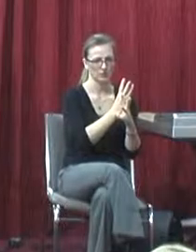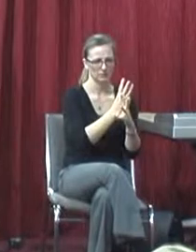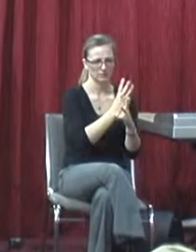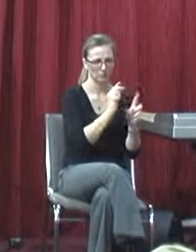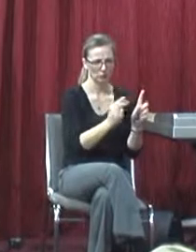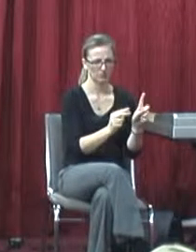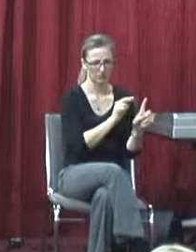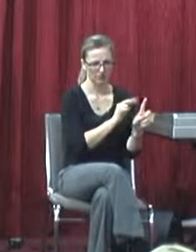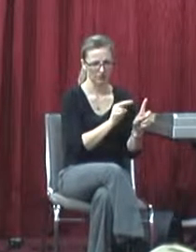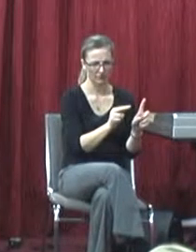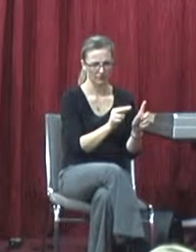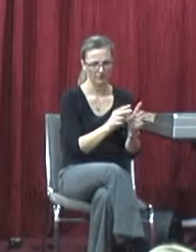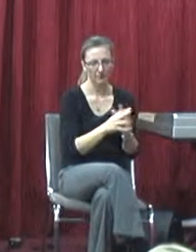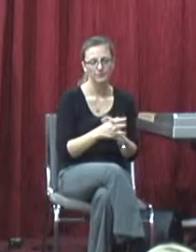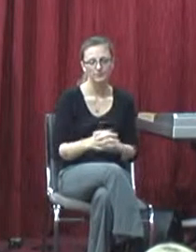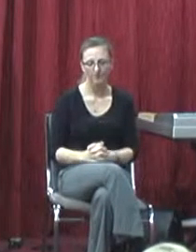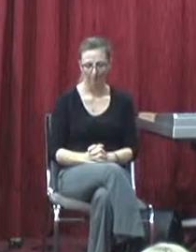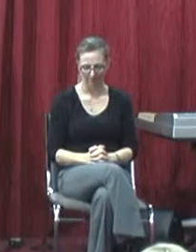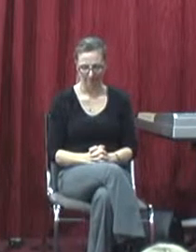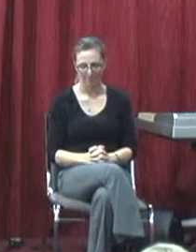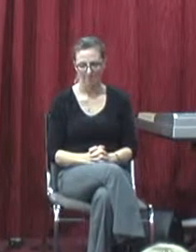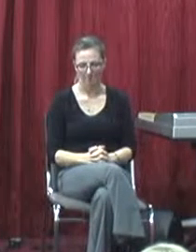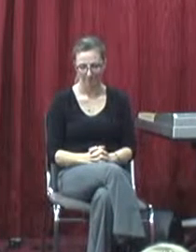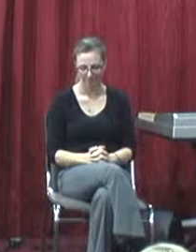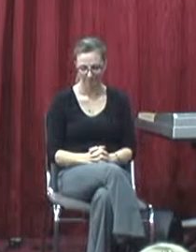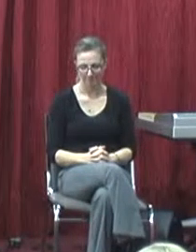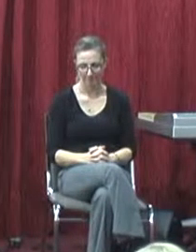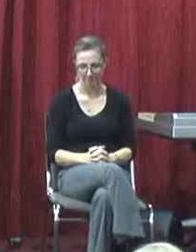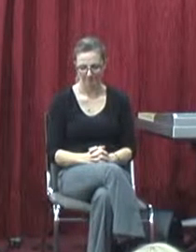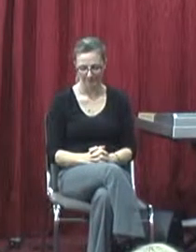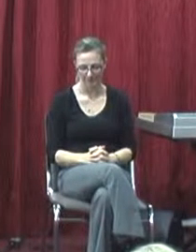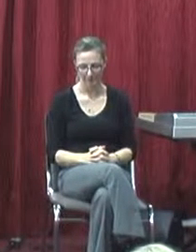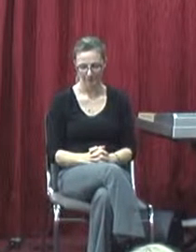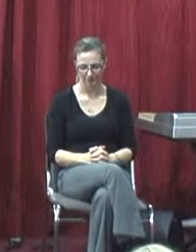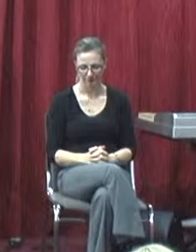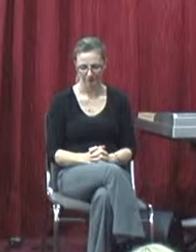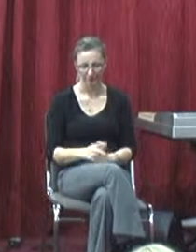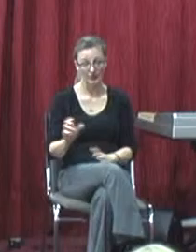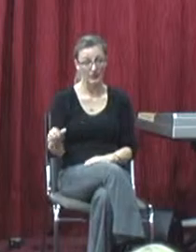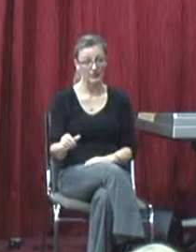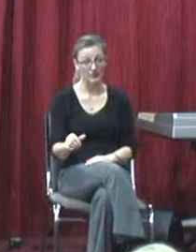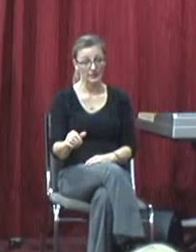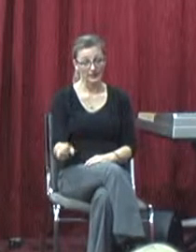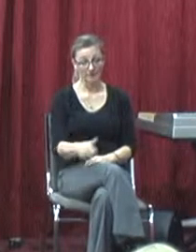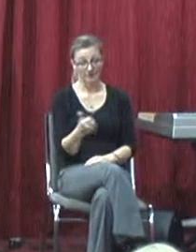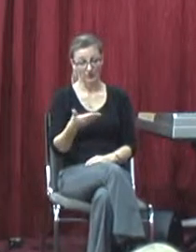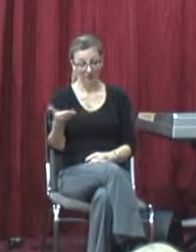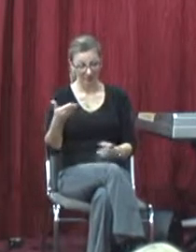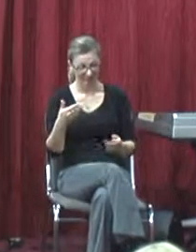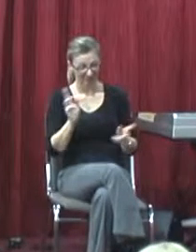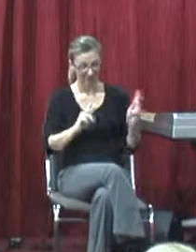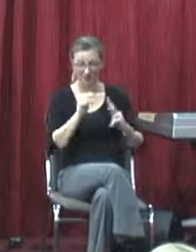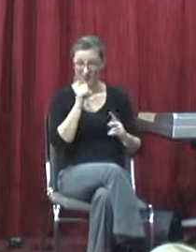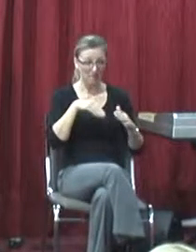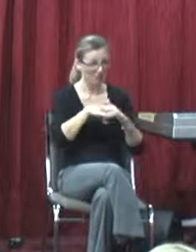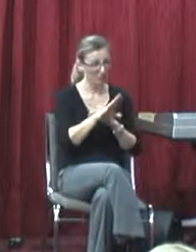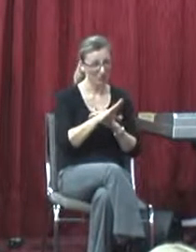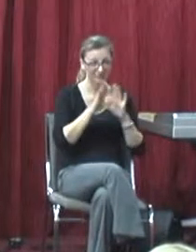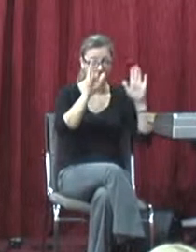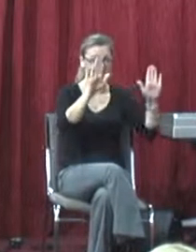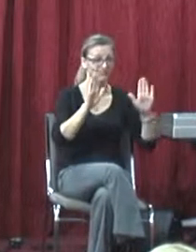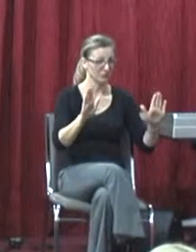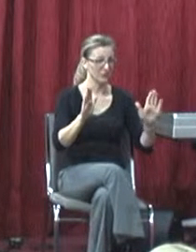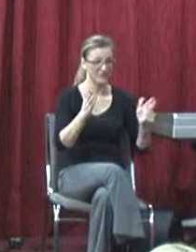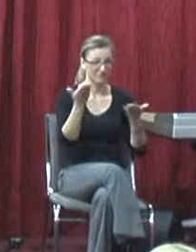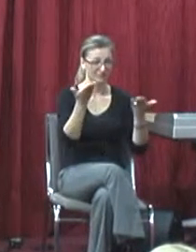another thing that people often get confused about this. People are not born great servants. They need to learn how to be